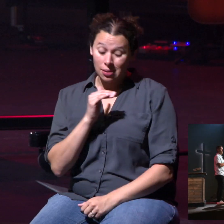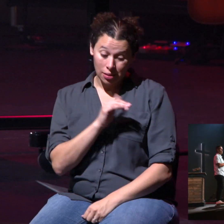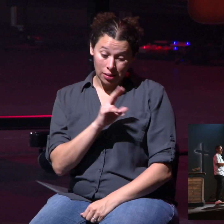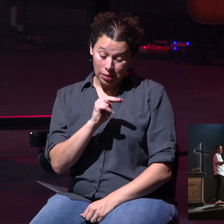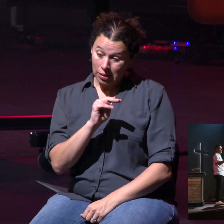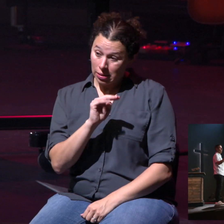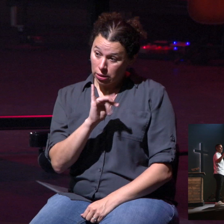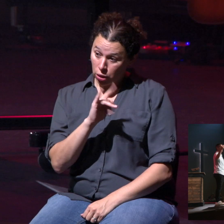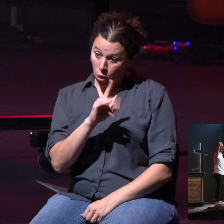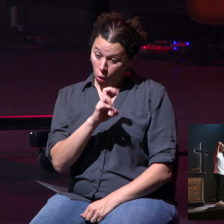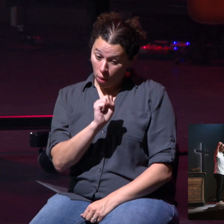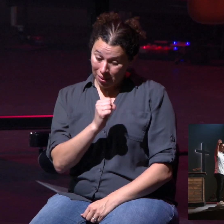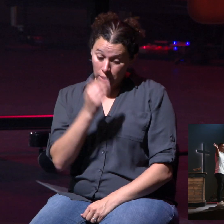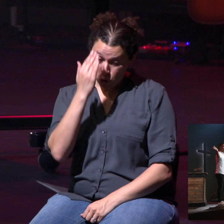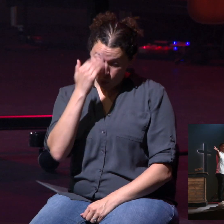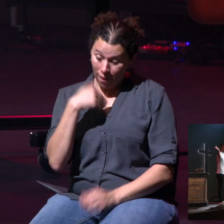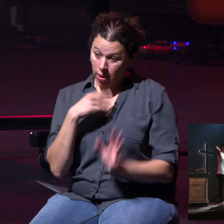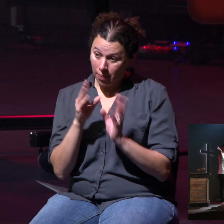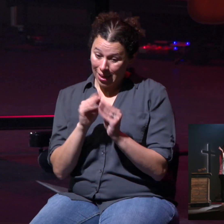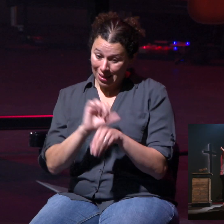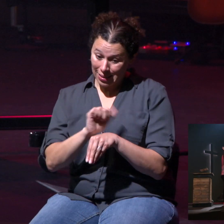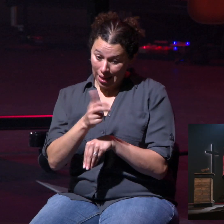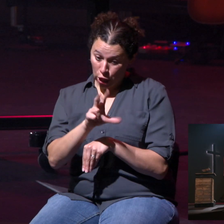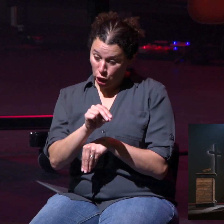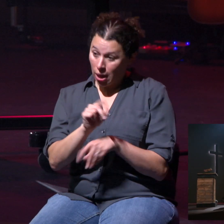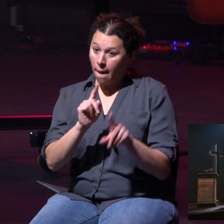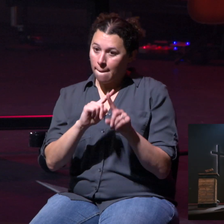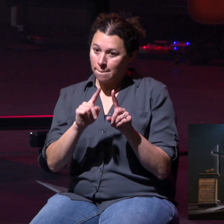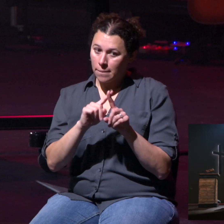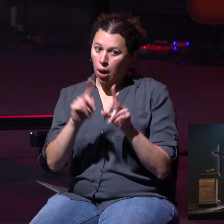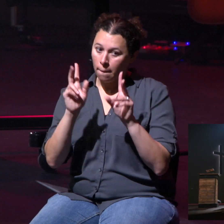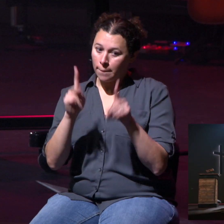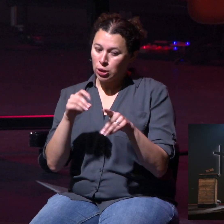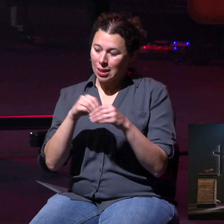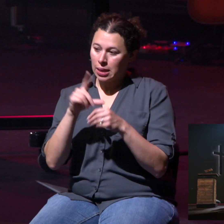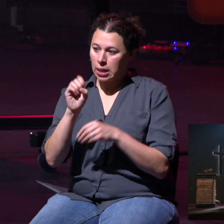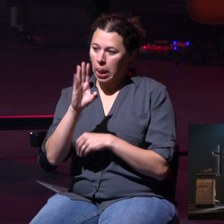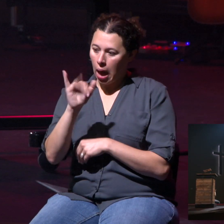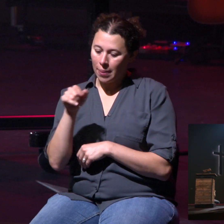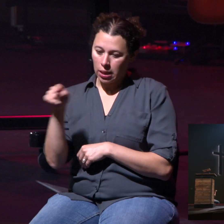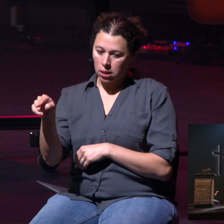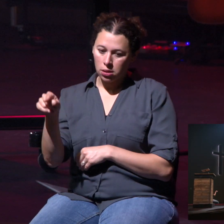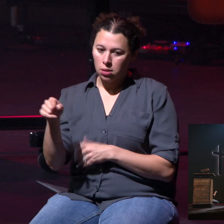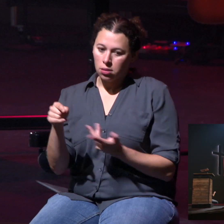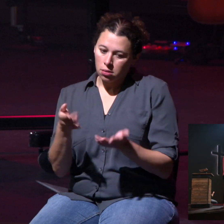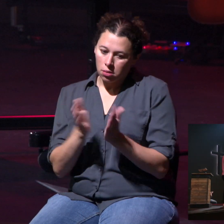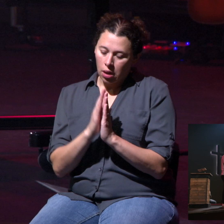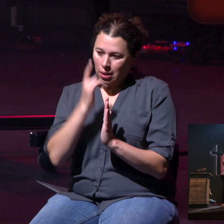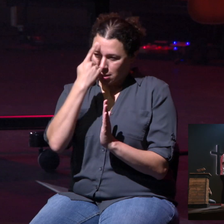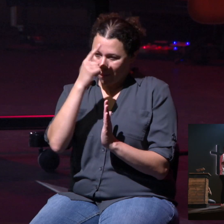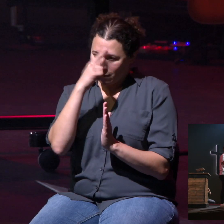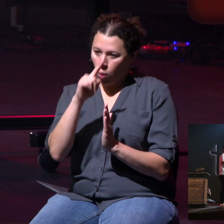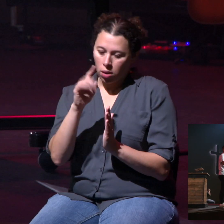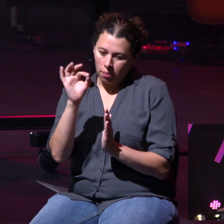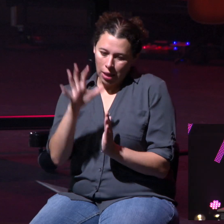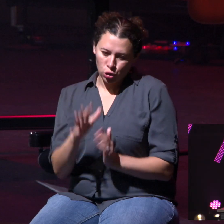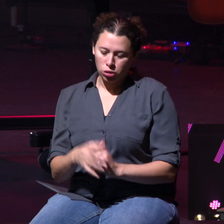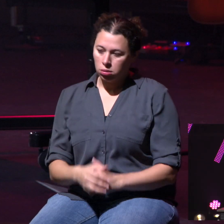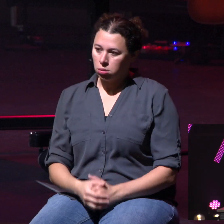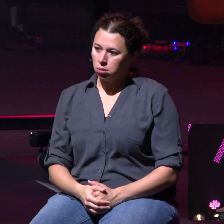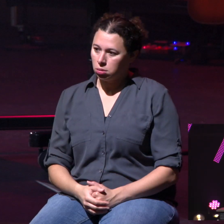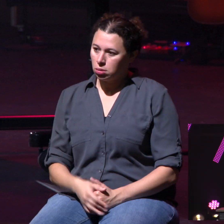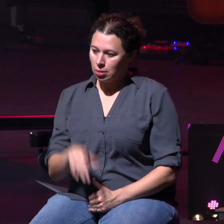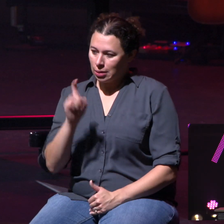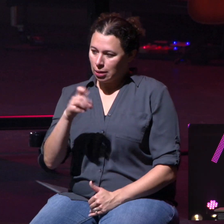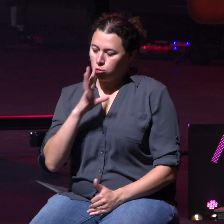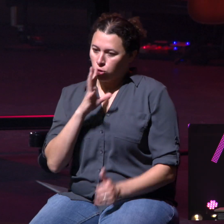meeting at 10:30, but there's someone out in the lobby of the office, and they're asking for a pastor. They'd like to talk